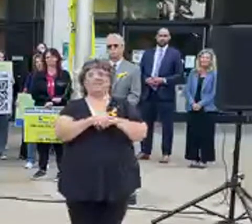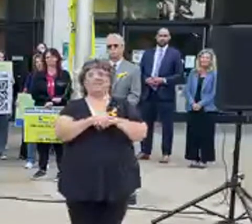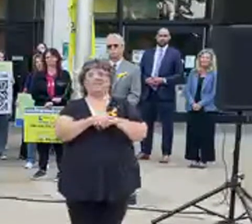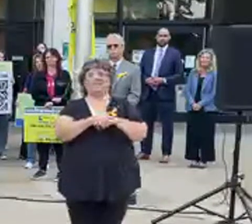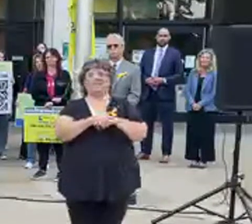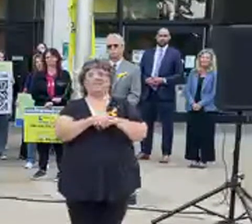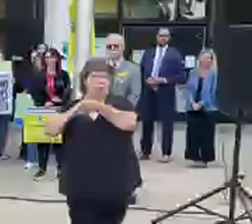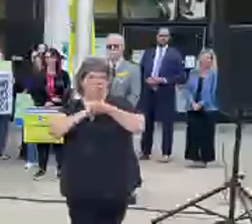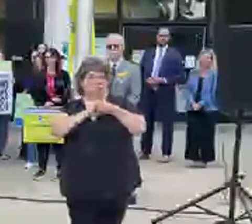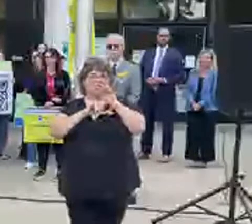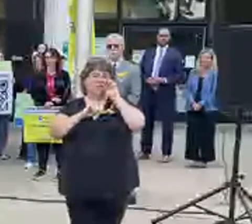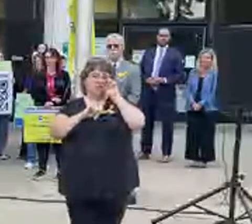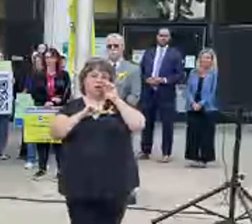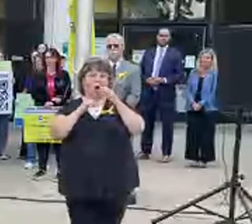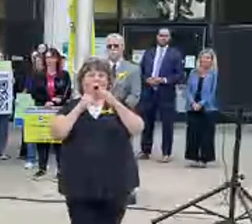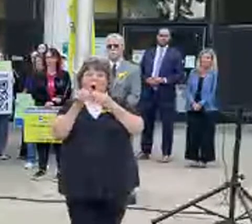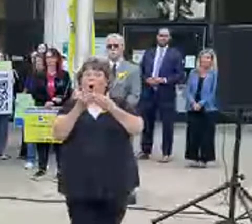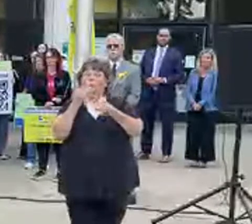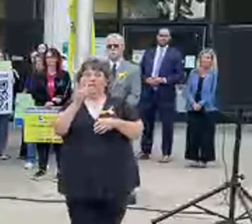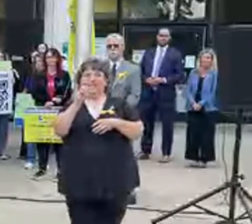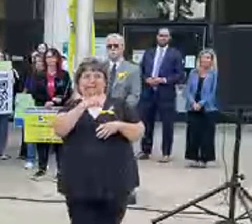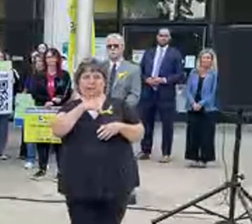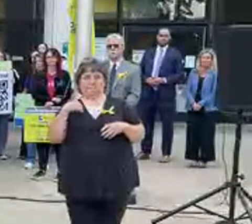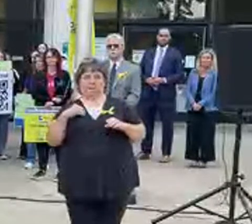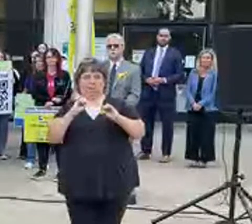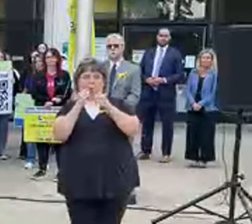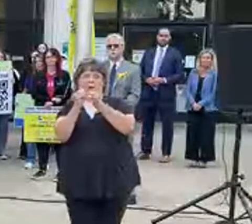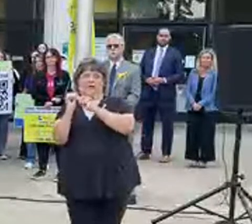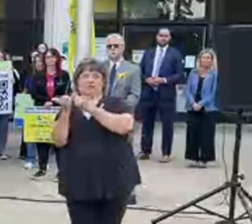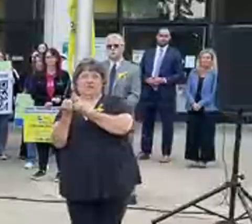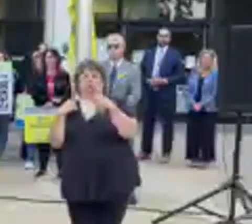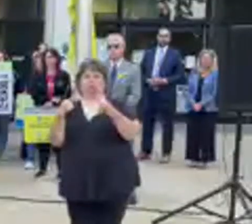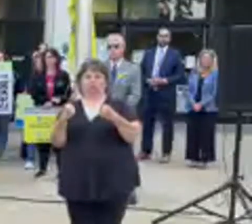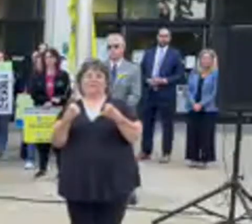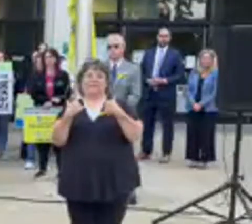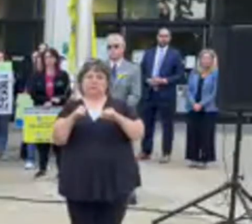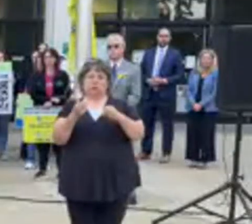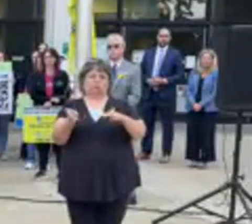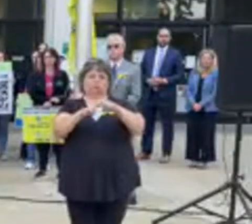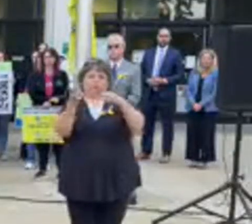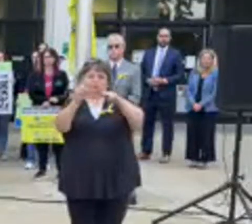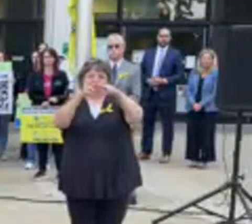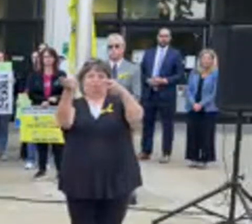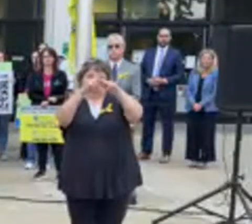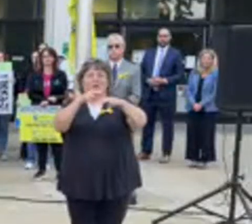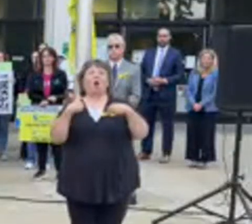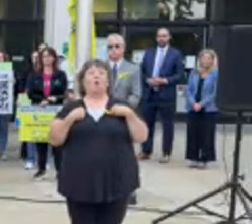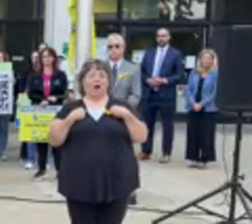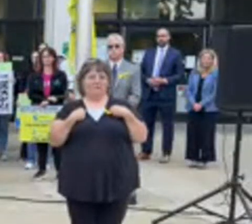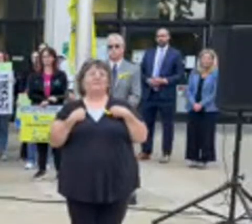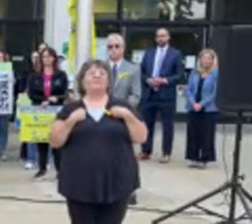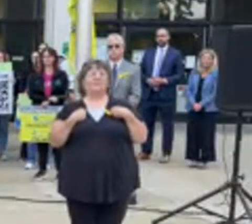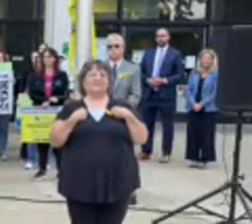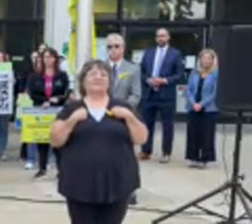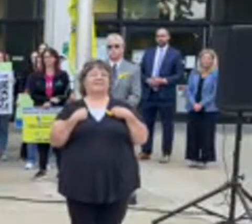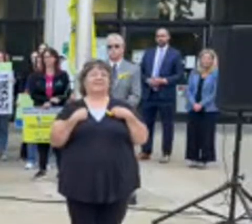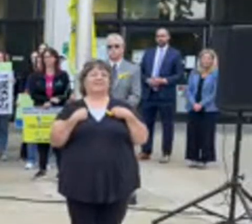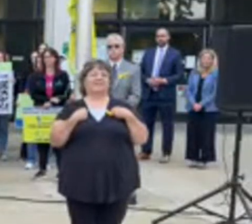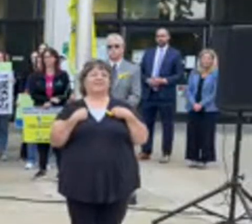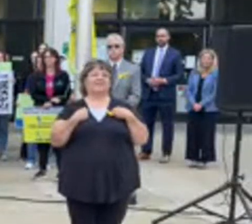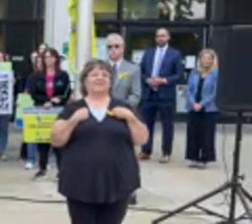our coalition. We're close to 60 member organizations strong, still growing, and we have